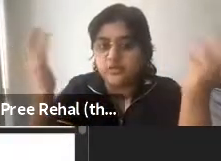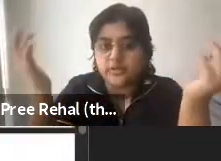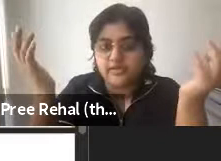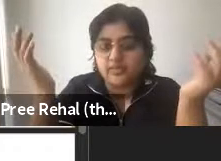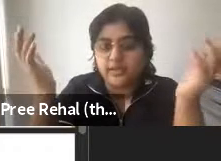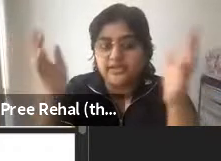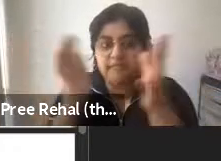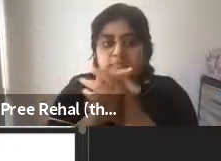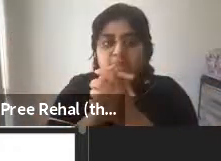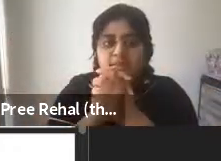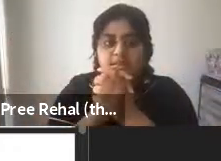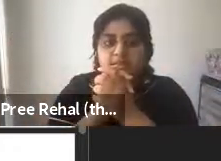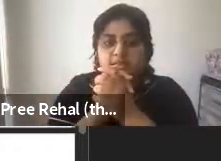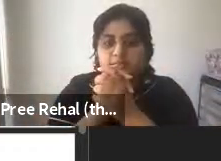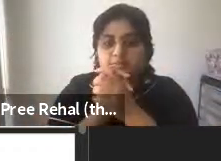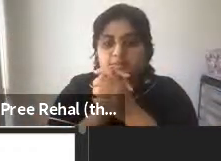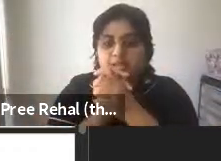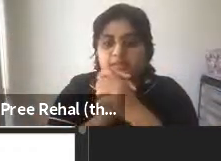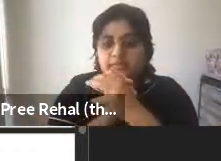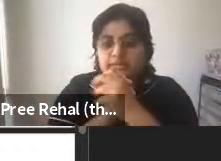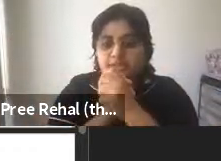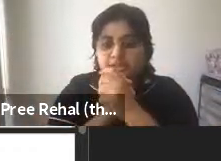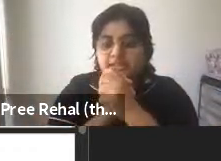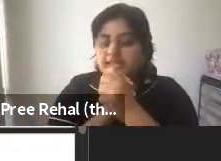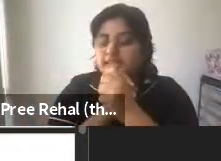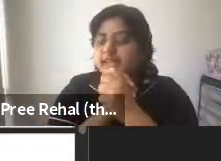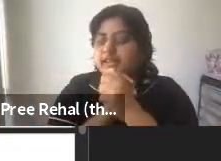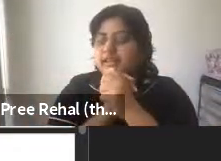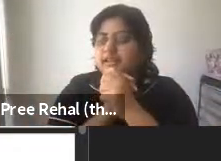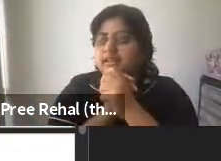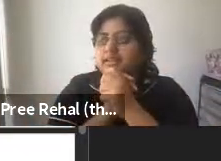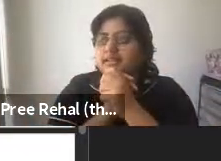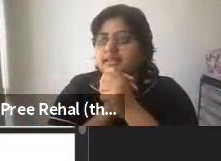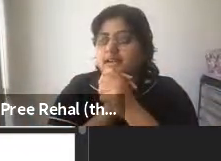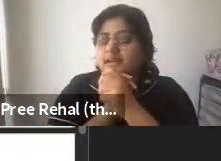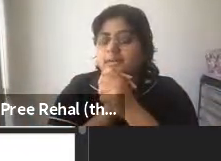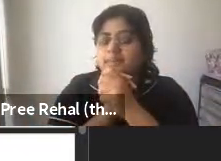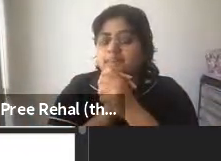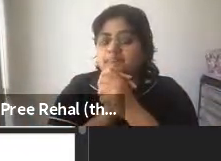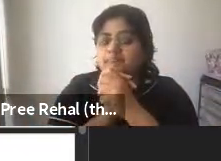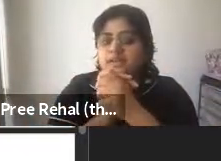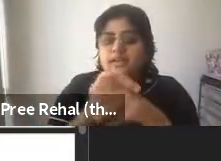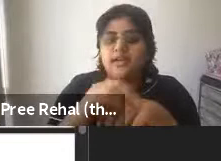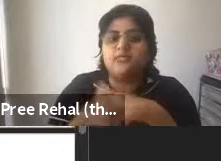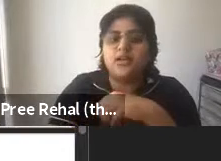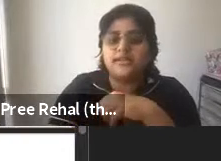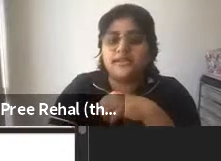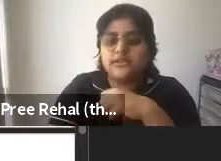in a mid-20s body, a baby trans, and